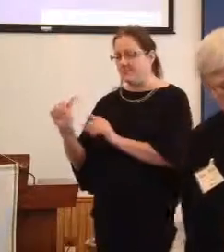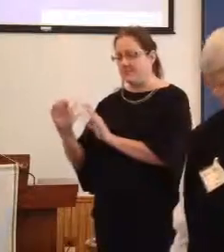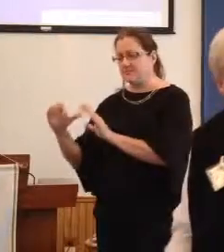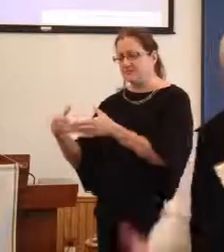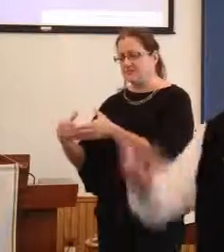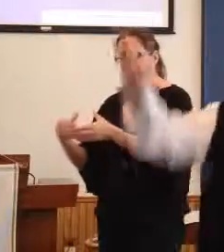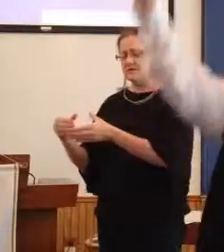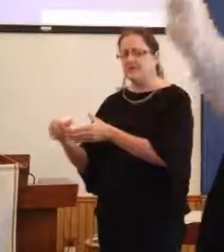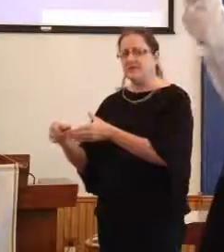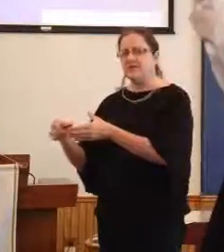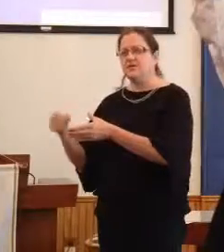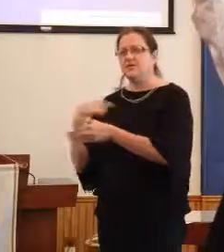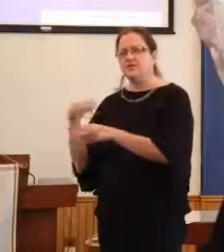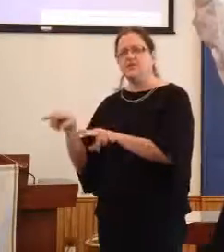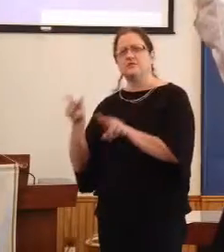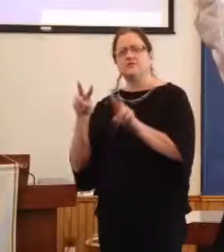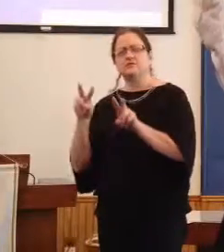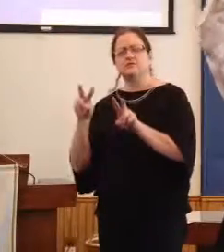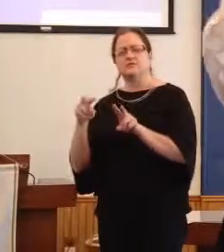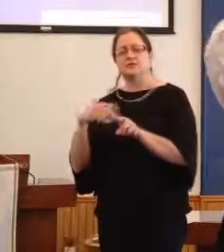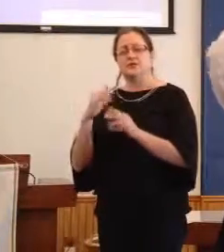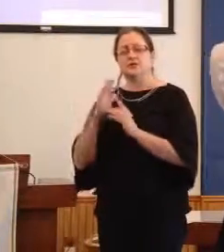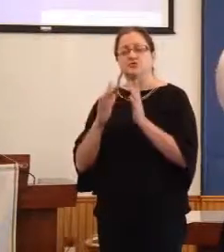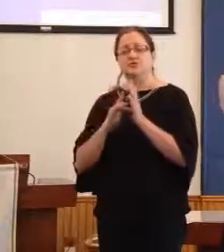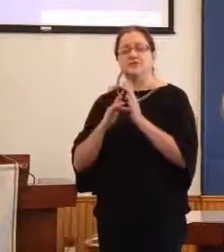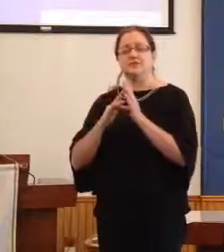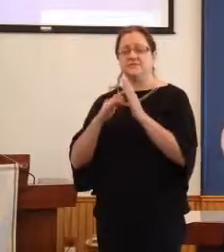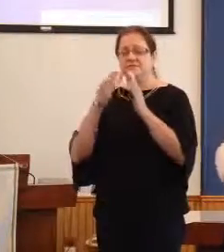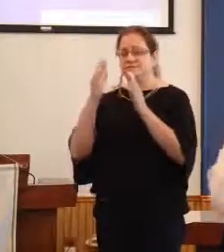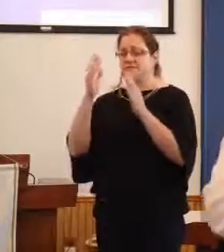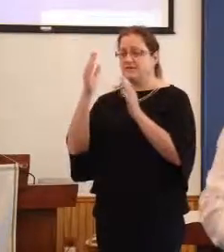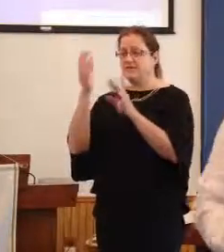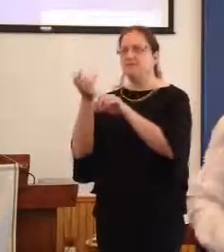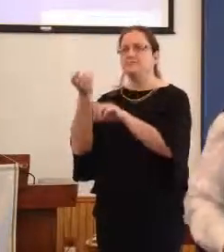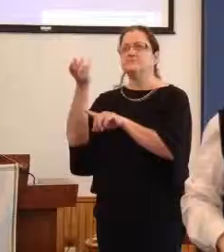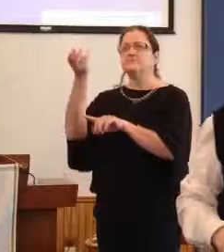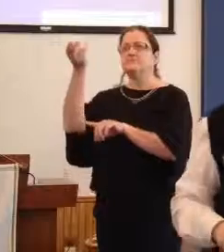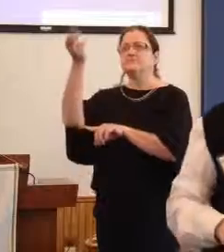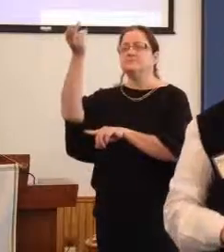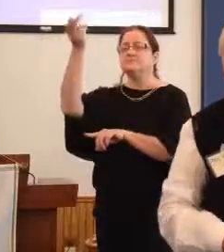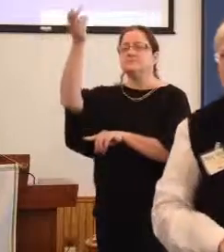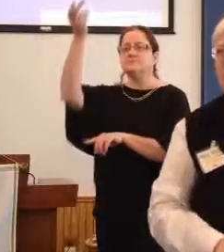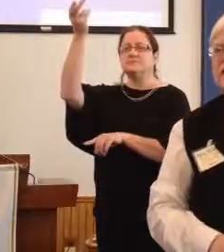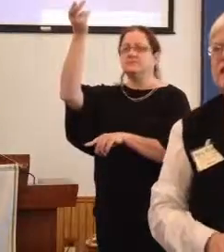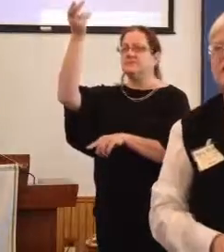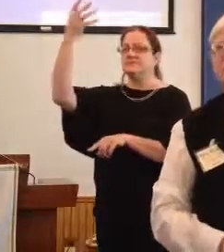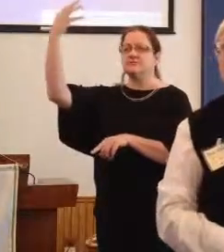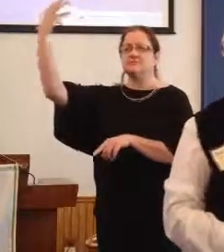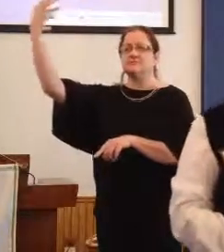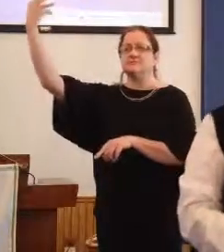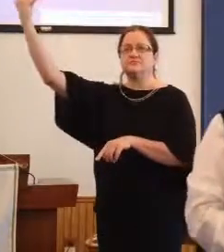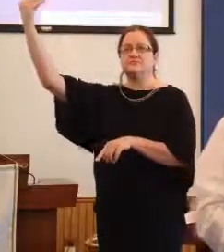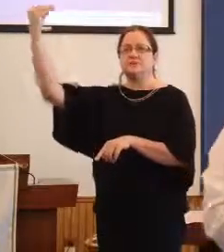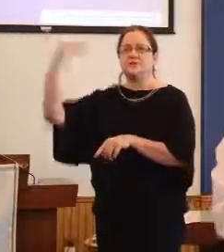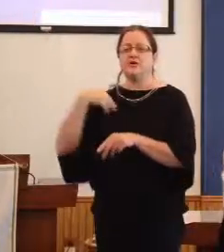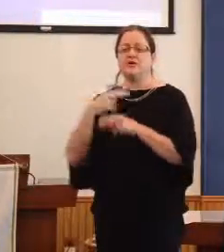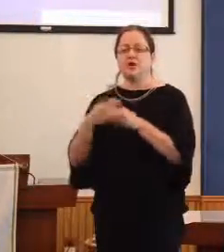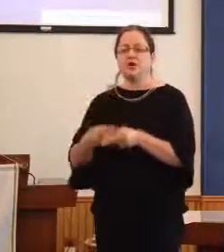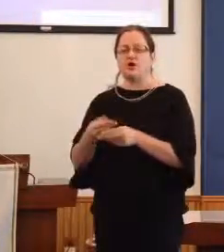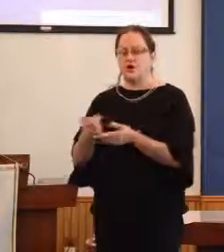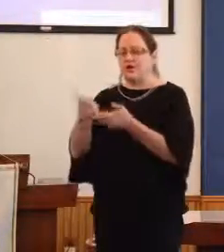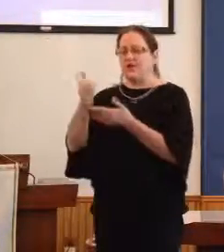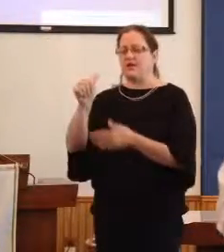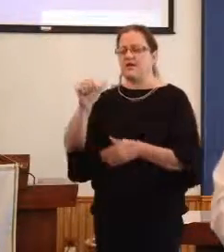was lifted up and carried out of their sight. We call this the ascension,